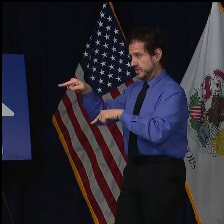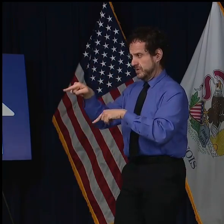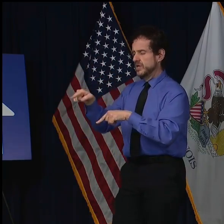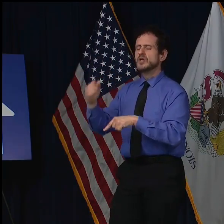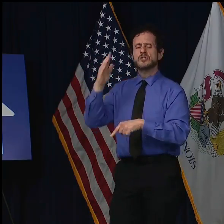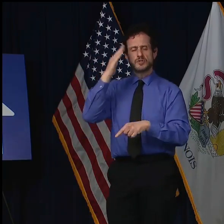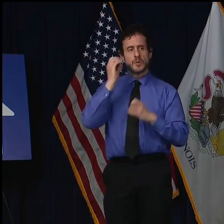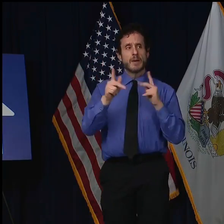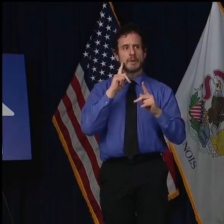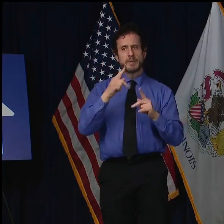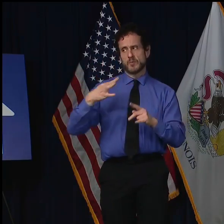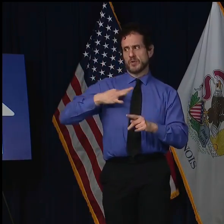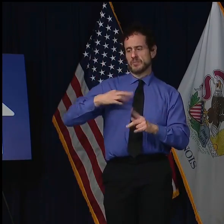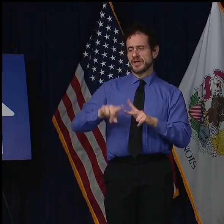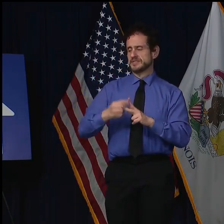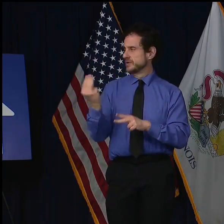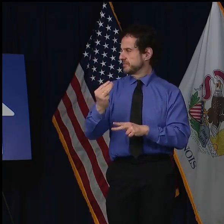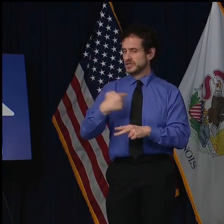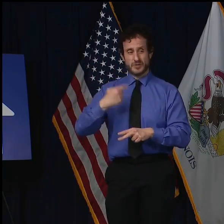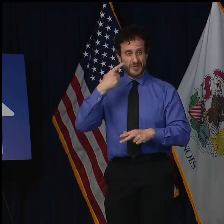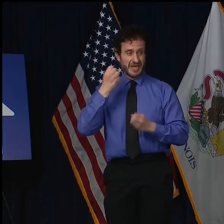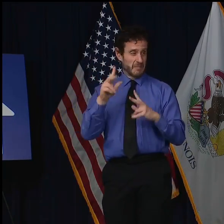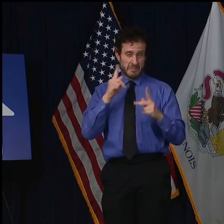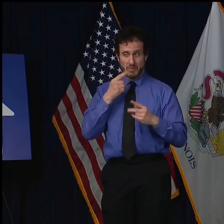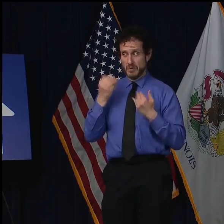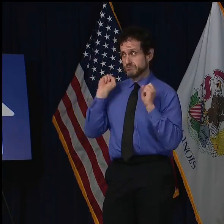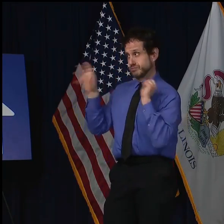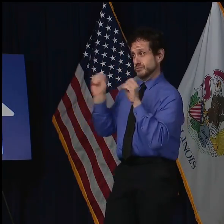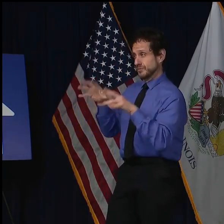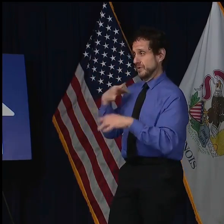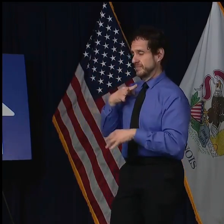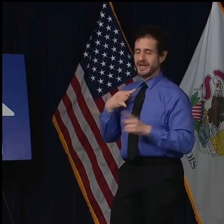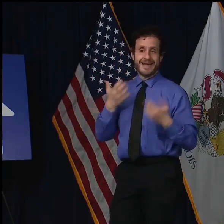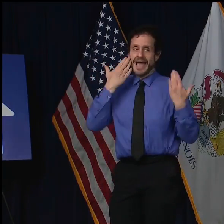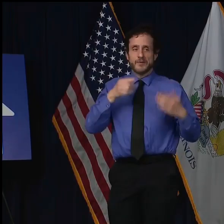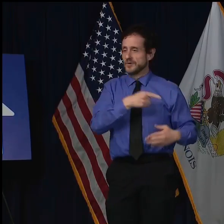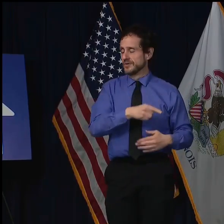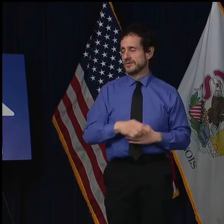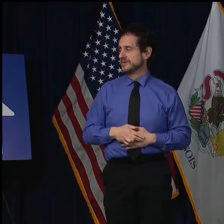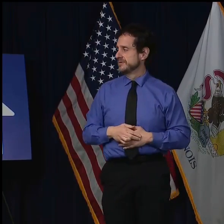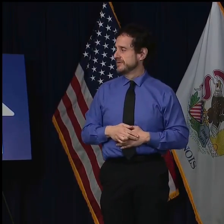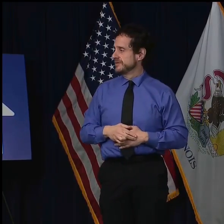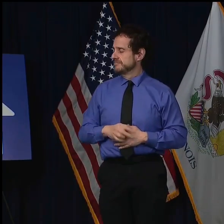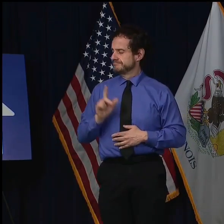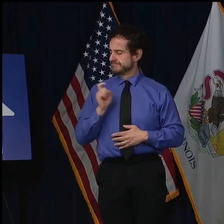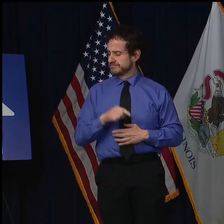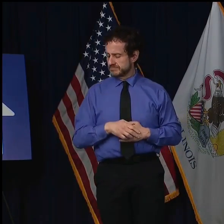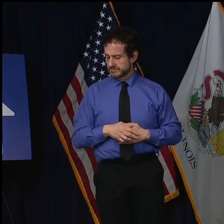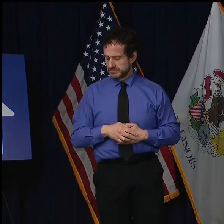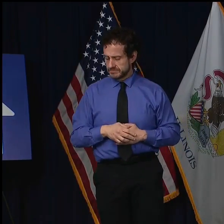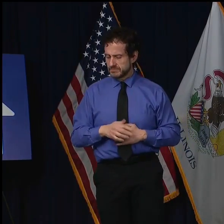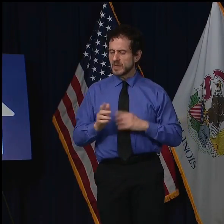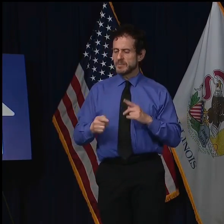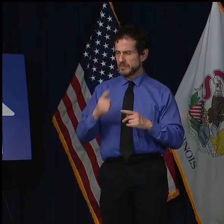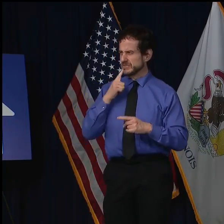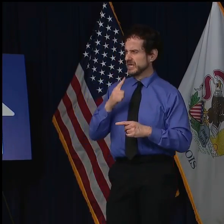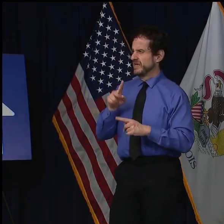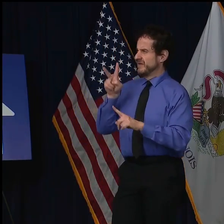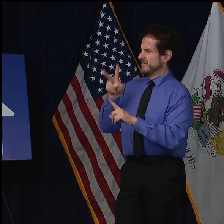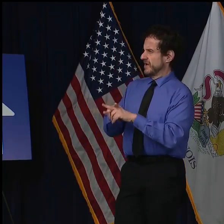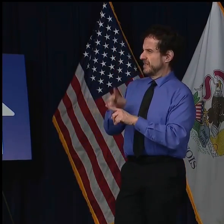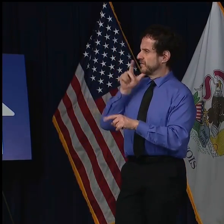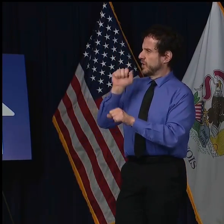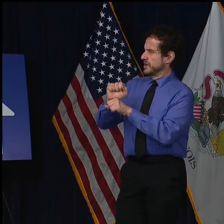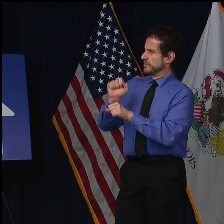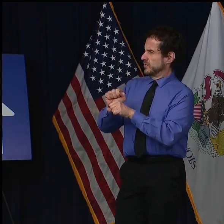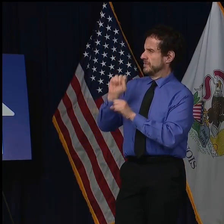apply starting Monday? I don't. Okay. Jamie Monks with the Tribune. With the issues people have reported about filing for unemployment so far,